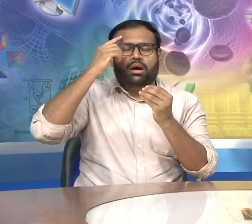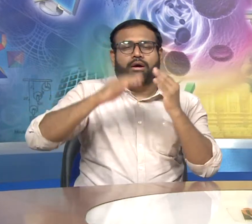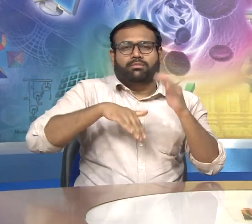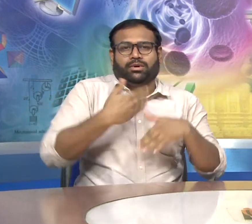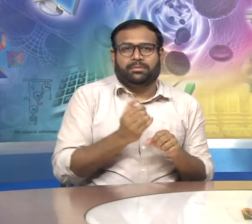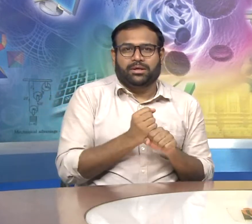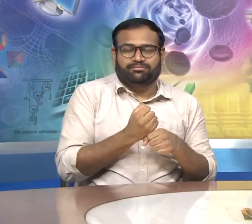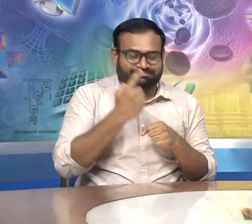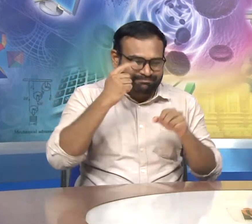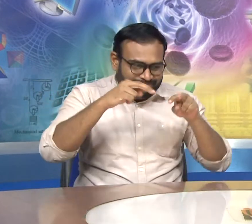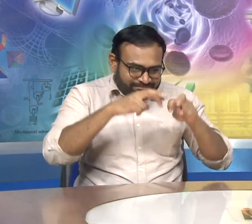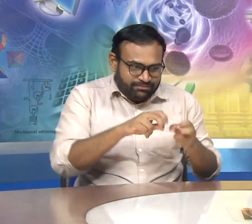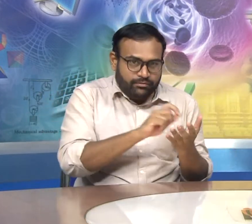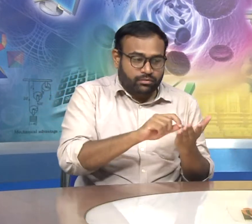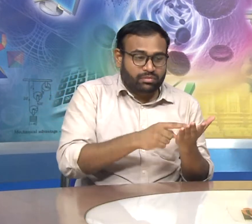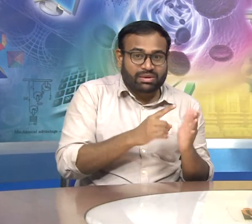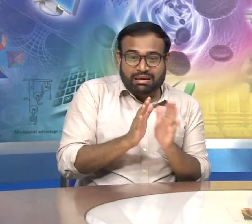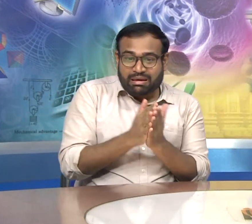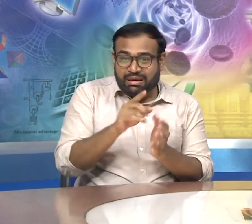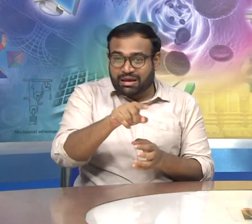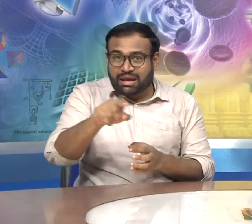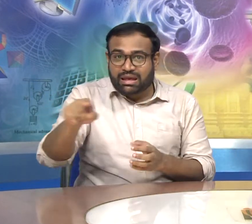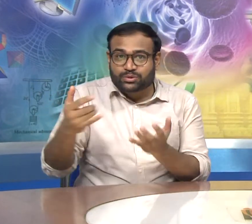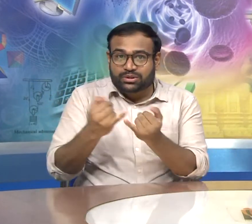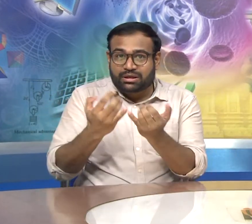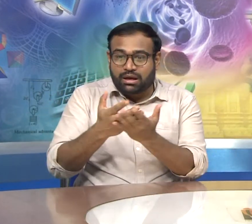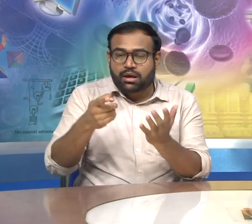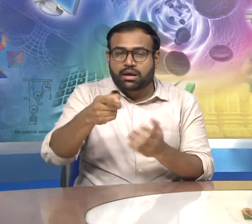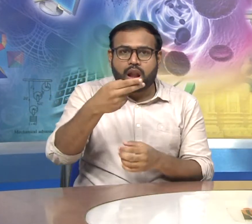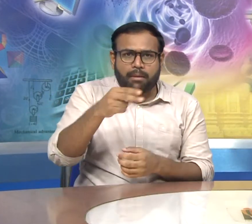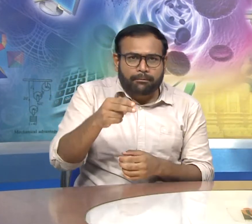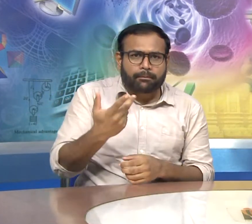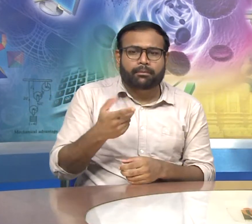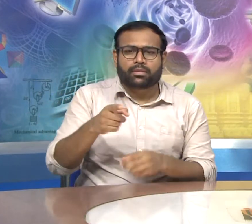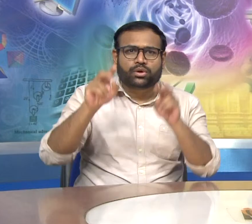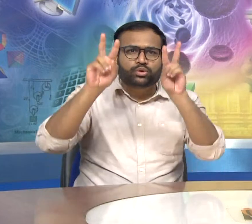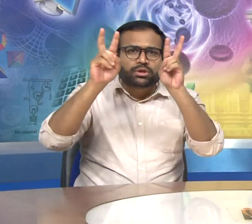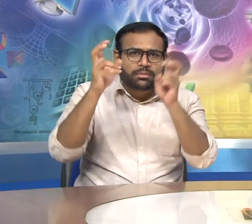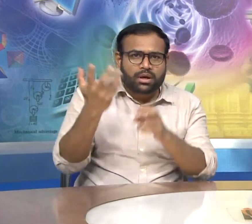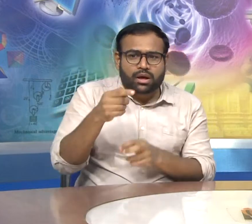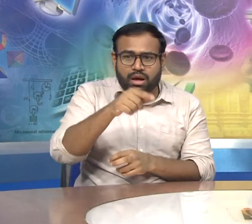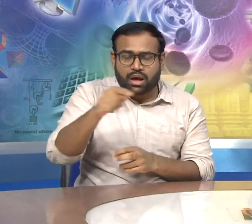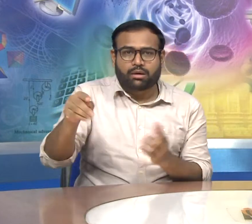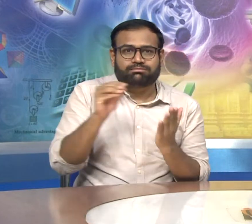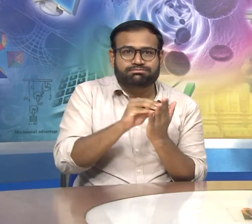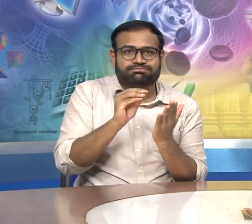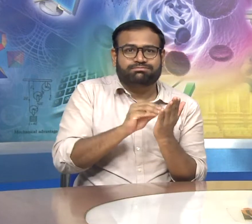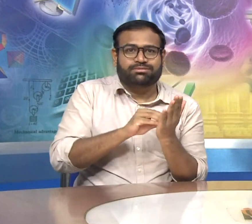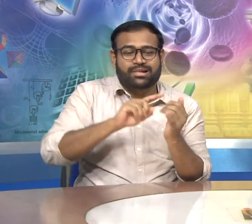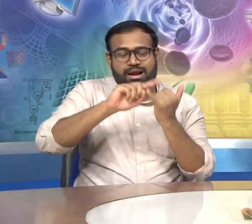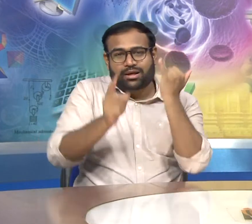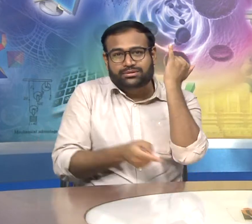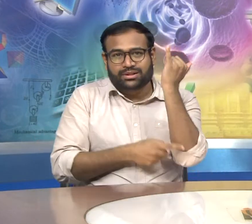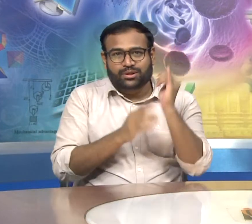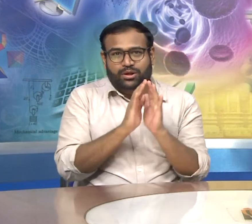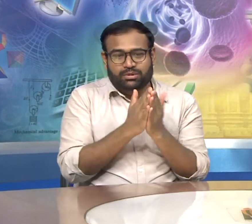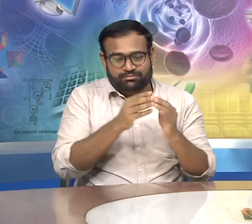write by yourself, you use resources. So in bibliography you make a list of resources,